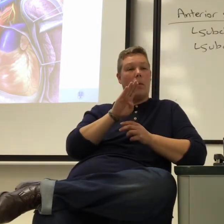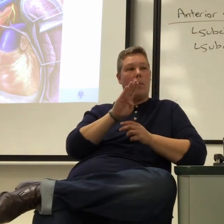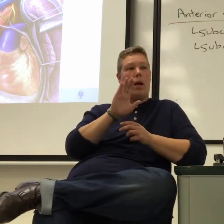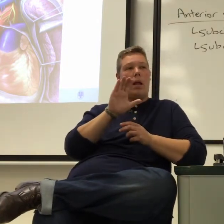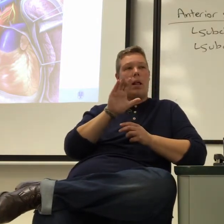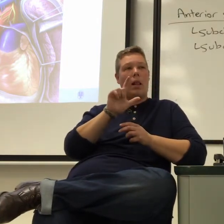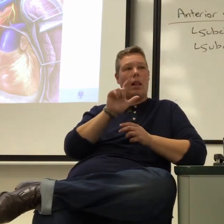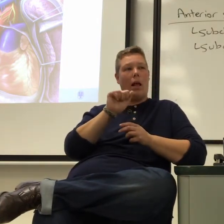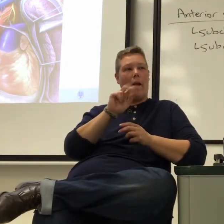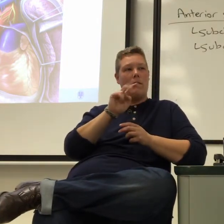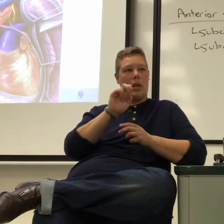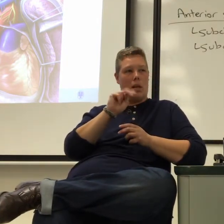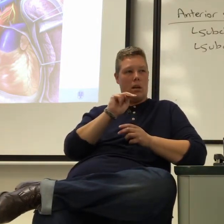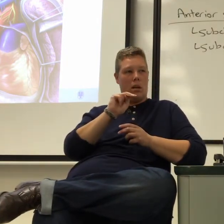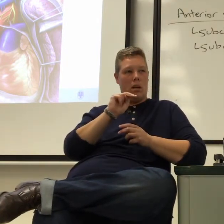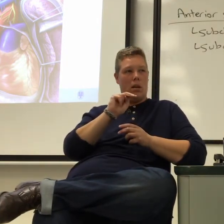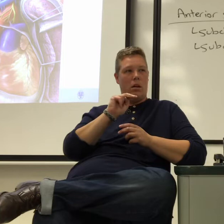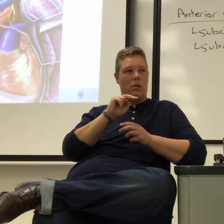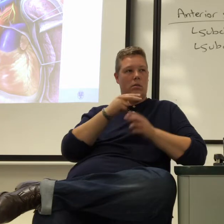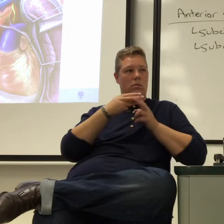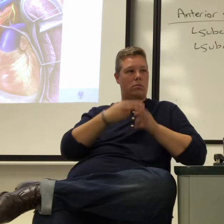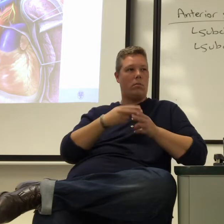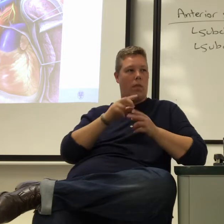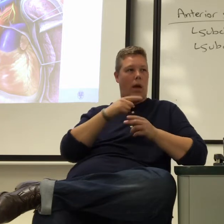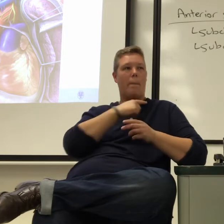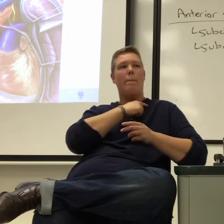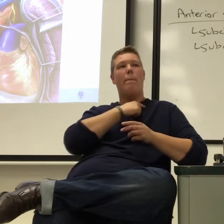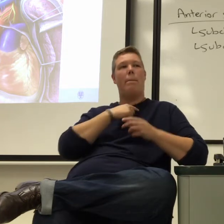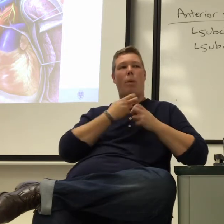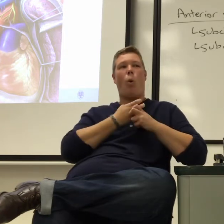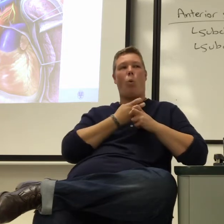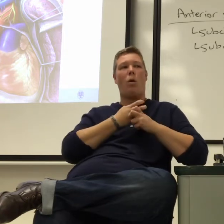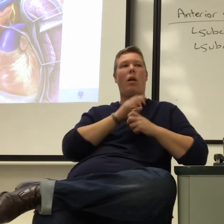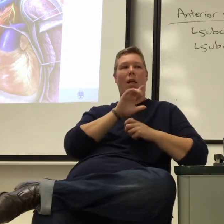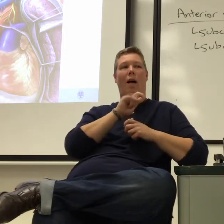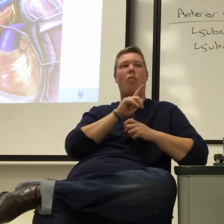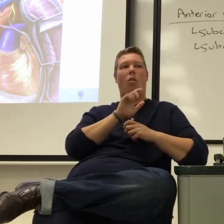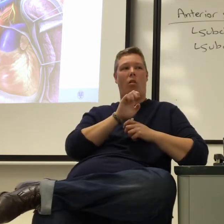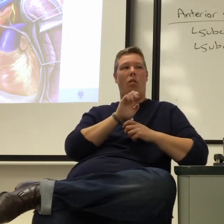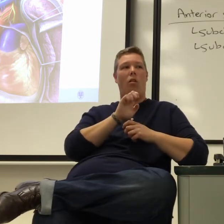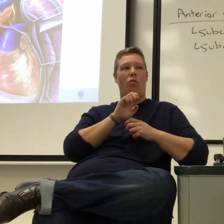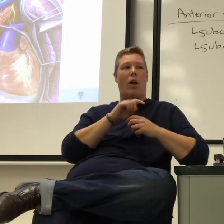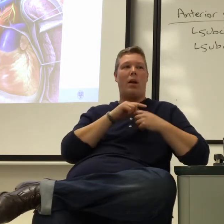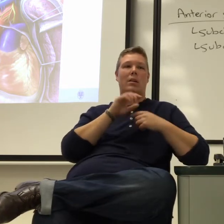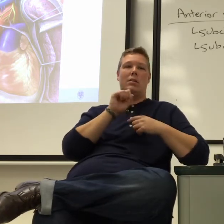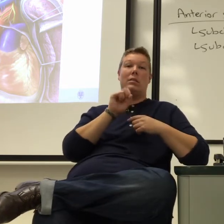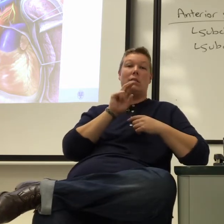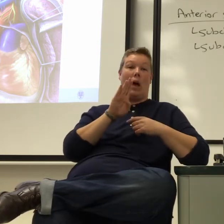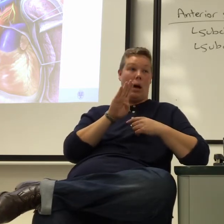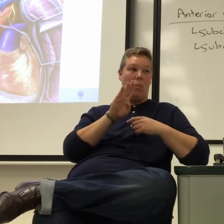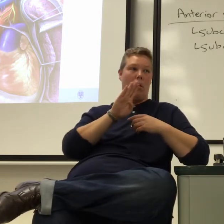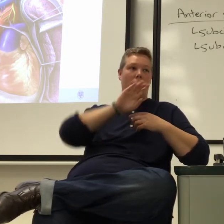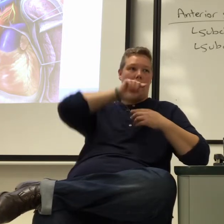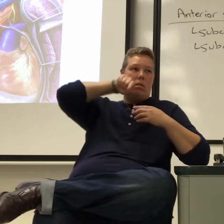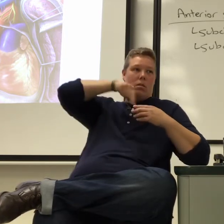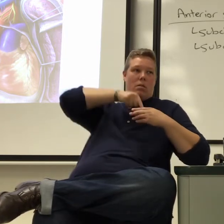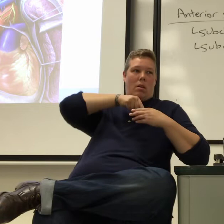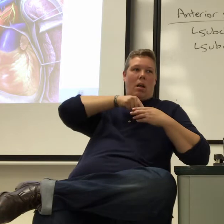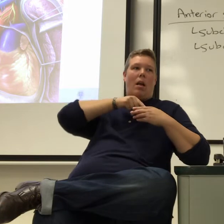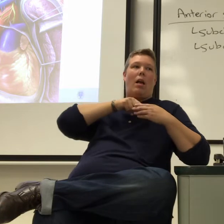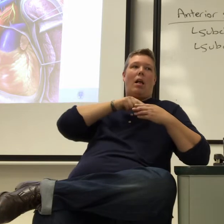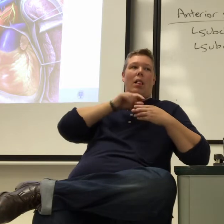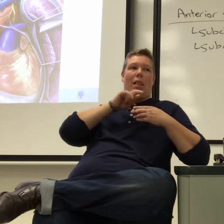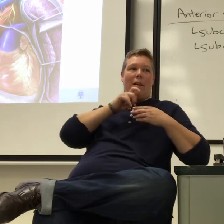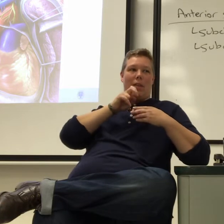Subclavian. It's referring to a bone. Which bone? Clavicle. It goes under the clavicle. You know where you can feel your clavicle, right? It goes right under